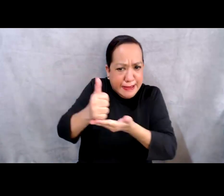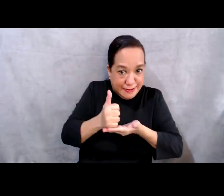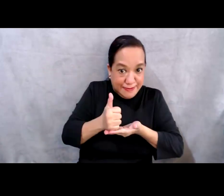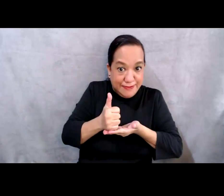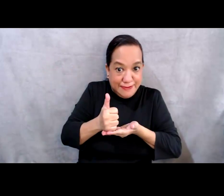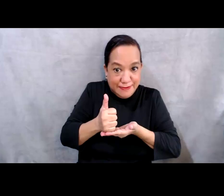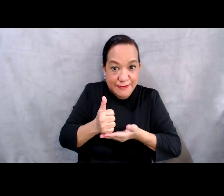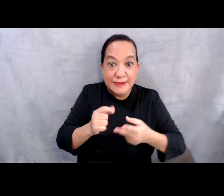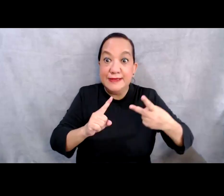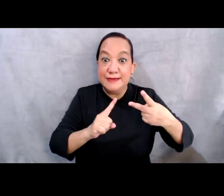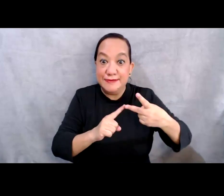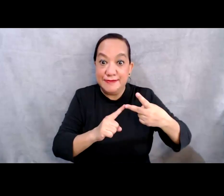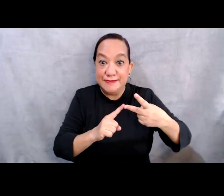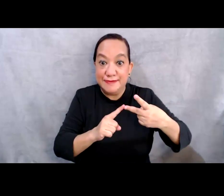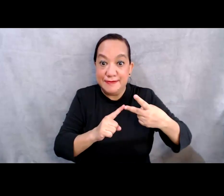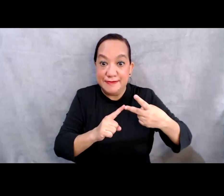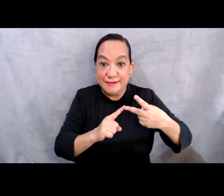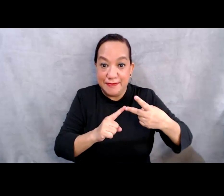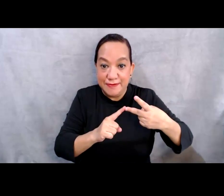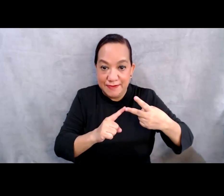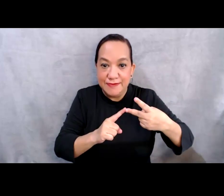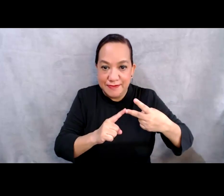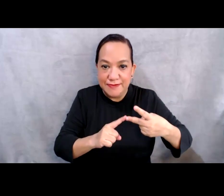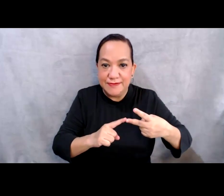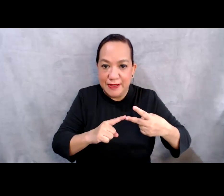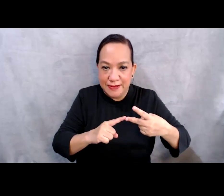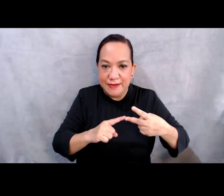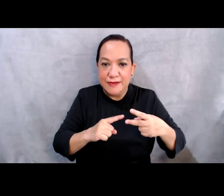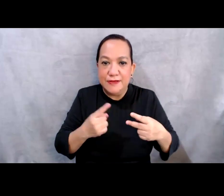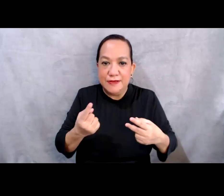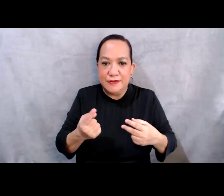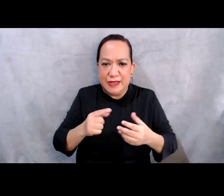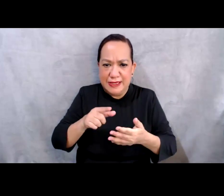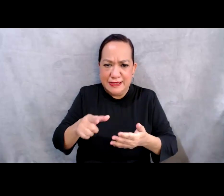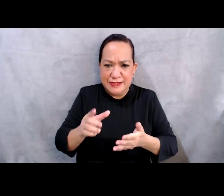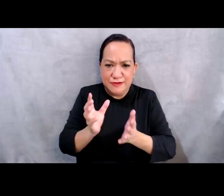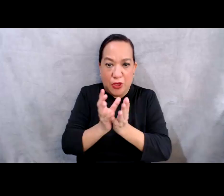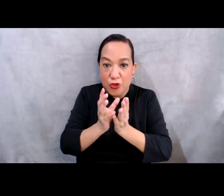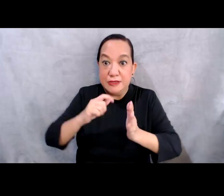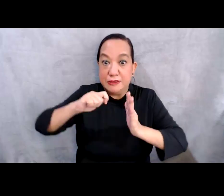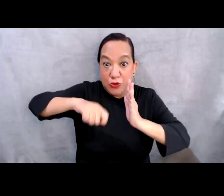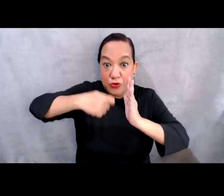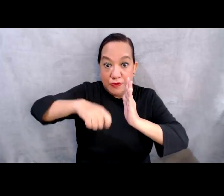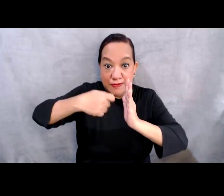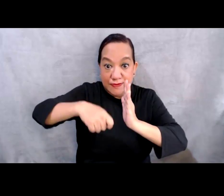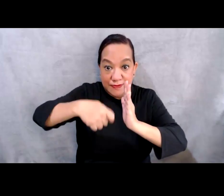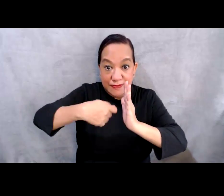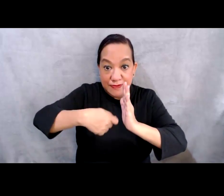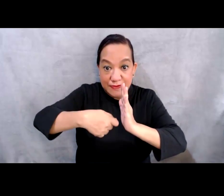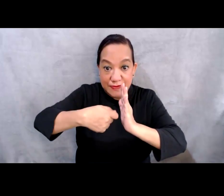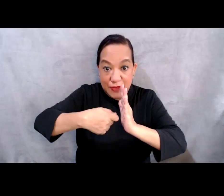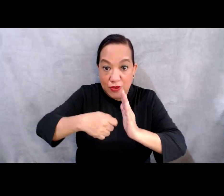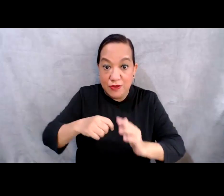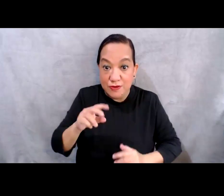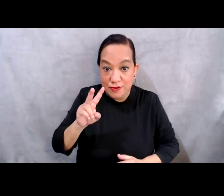when Asian Development Bank, we are happy about that, because when the Mana wind power project was proposed, it was about